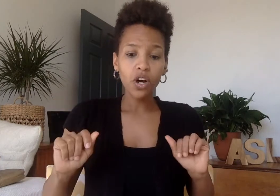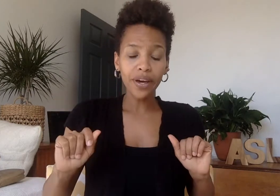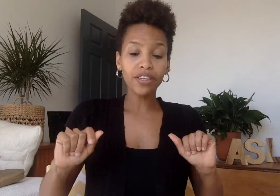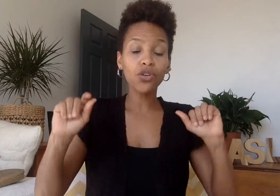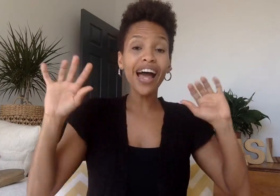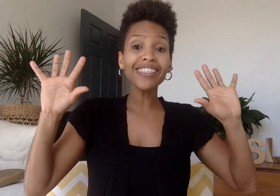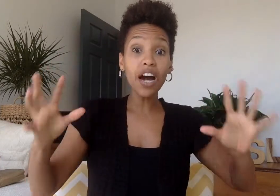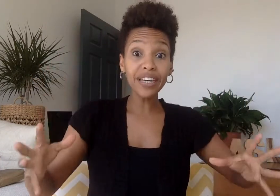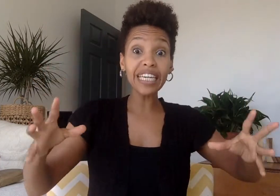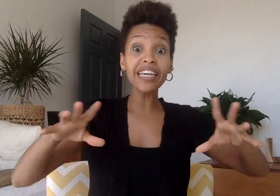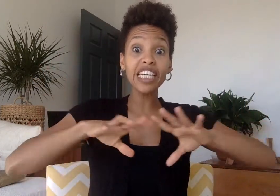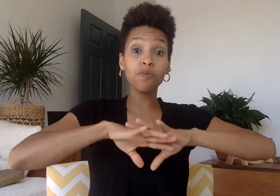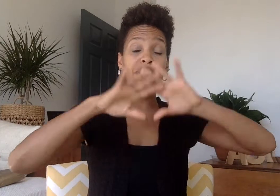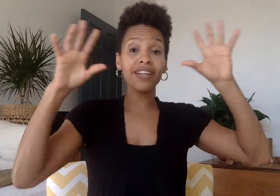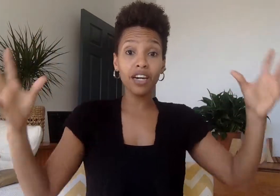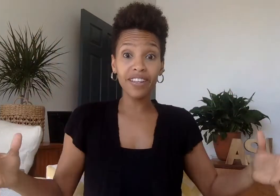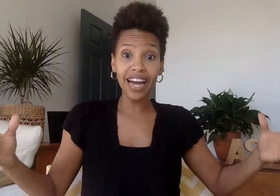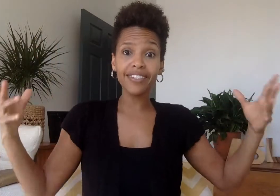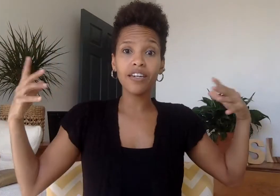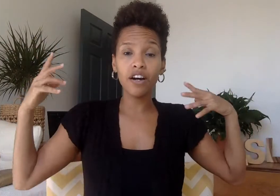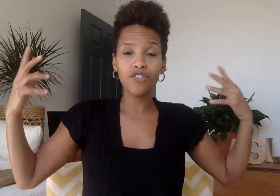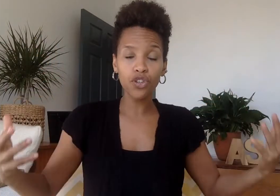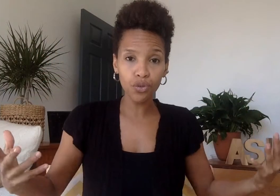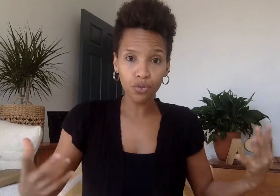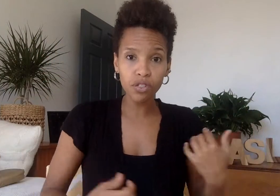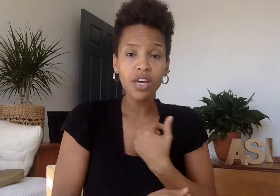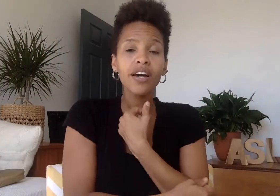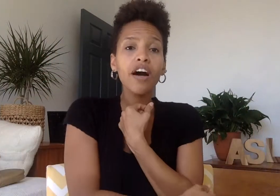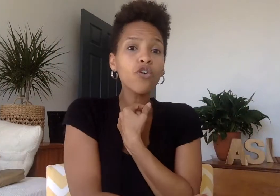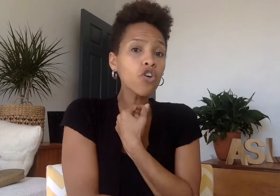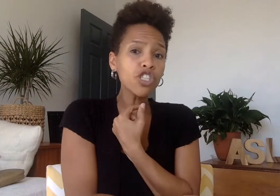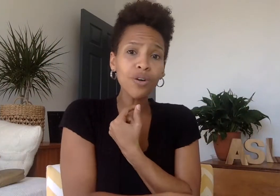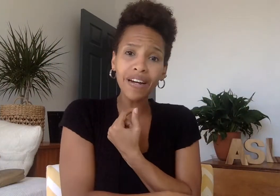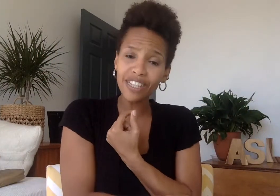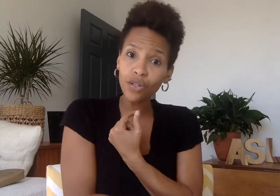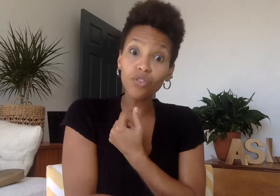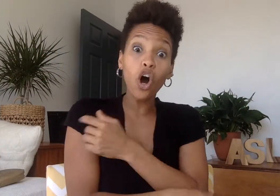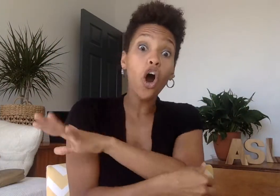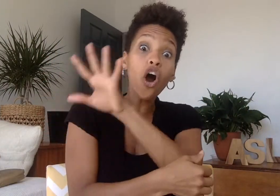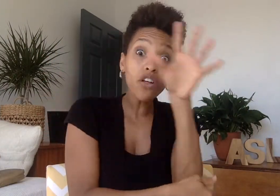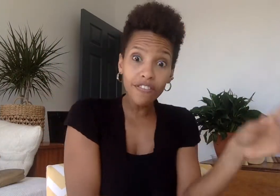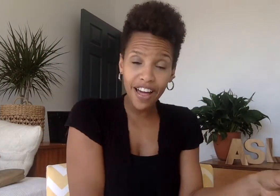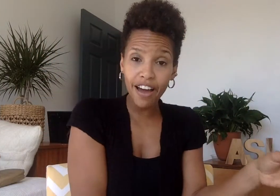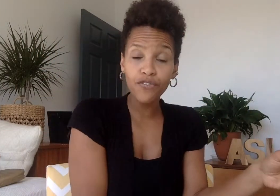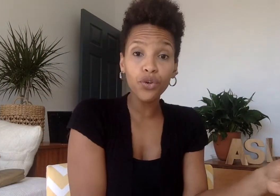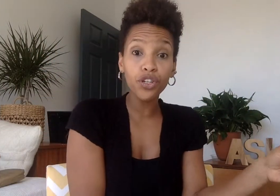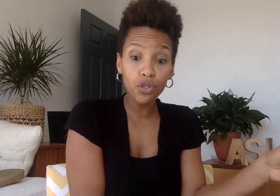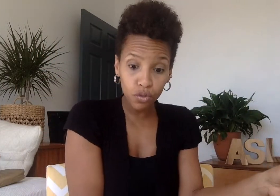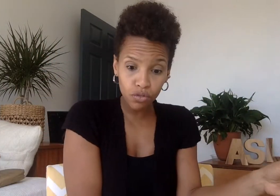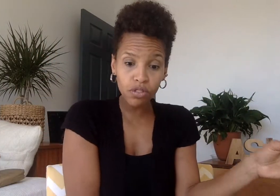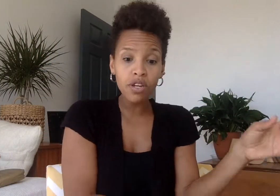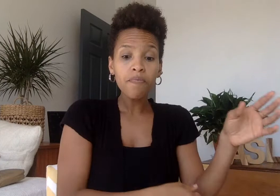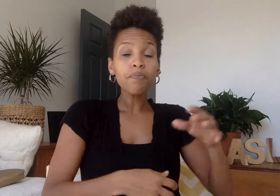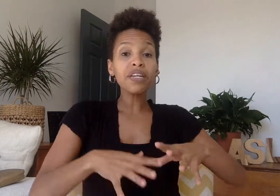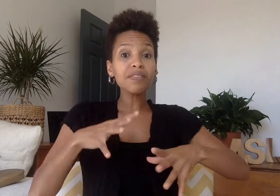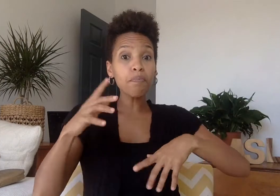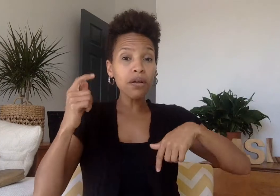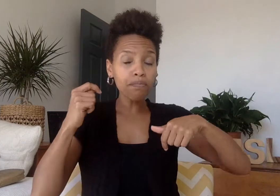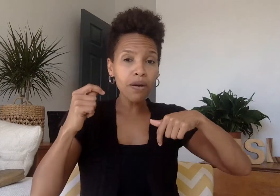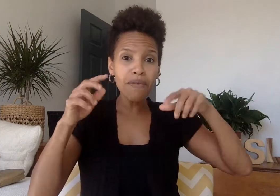Okay, so that's how he expands on the idea of used. Of course, you don't have to use all of that for used, but make